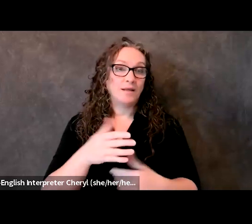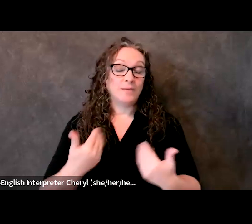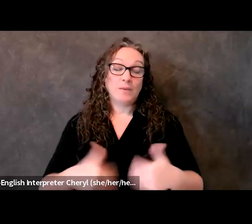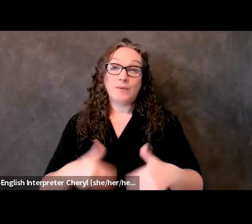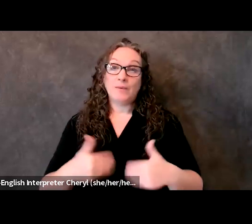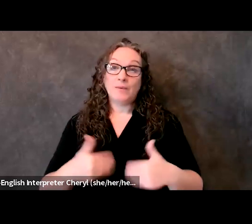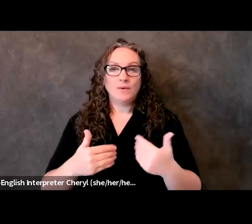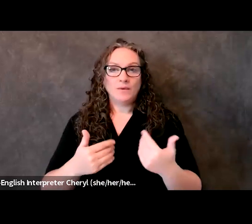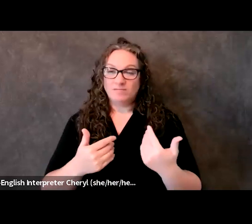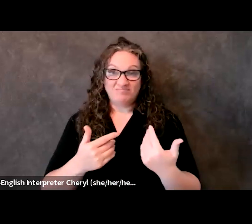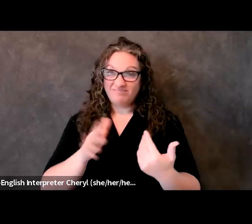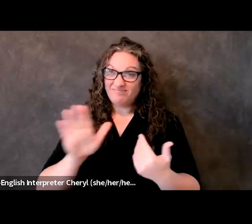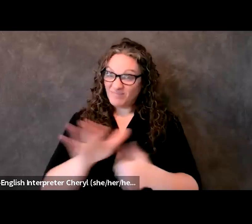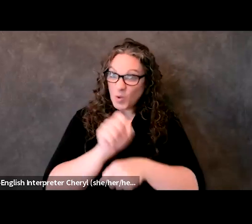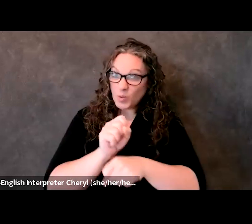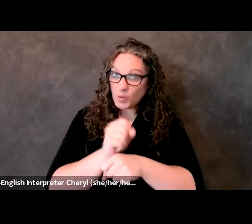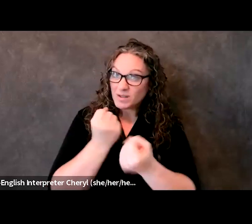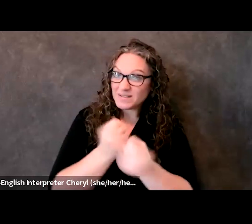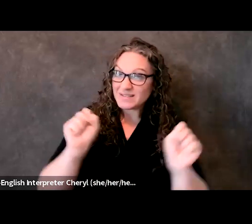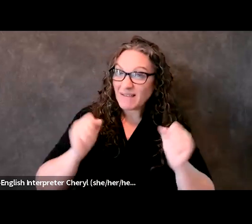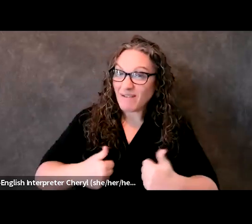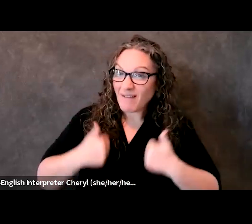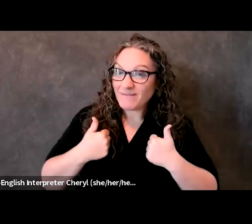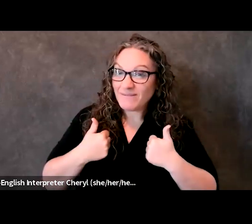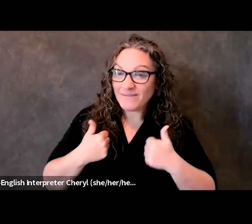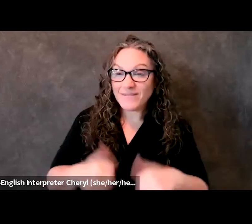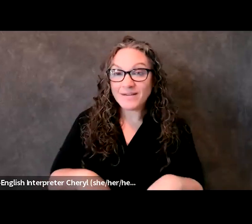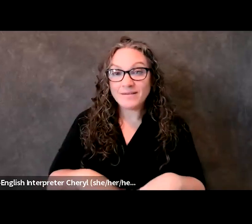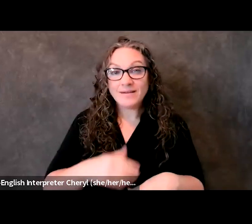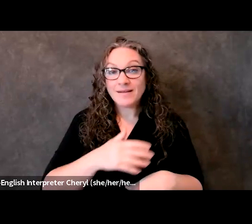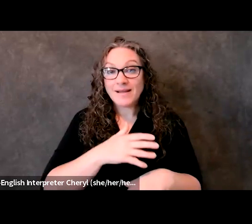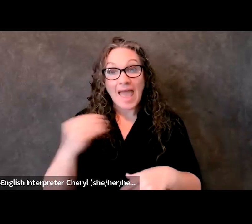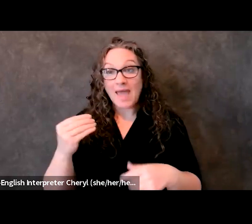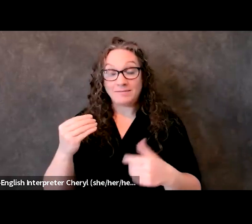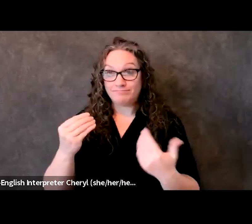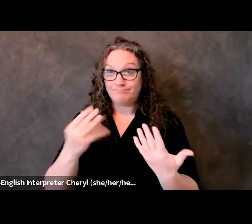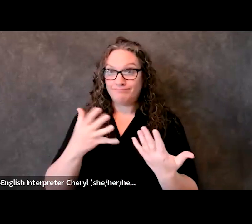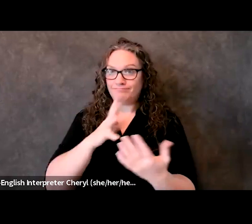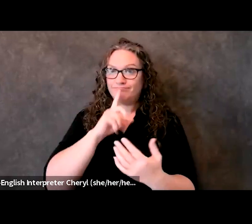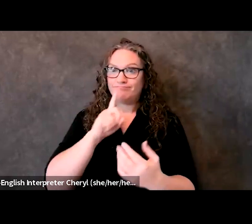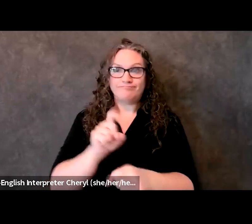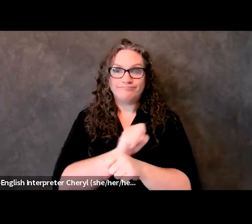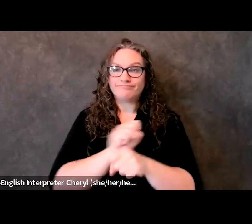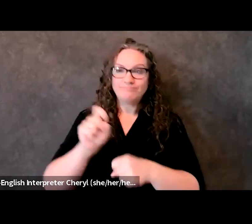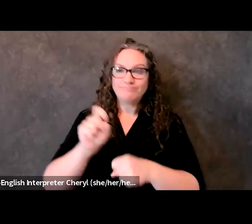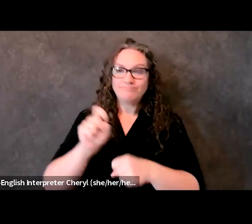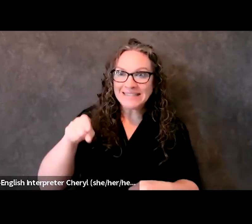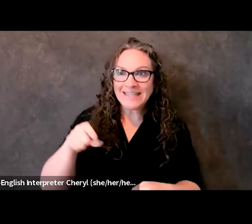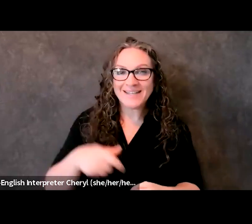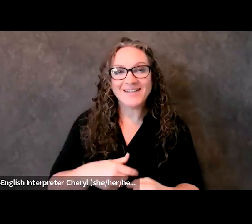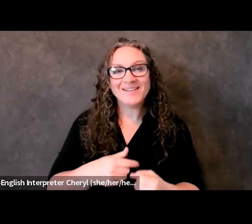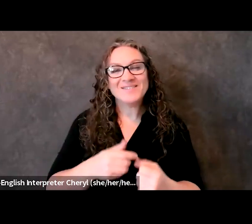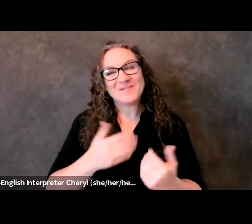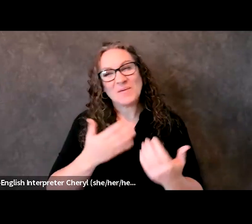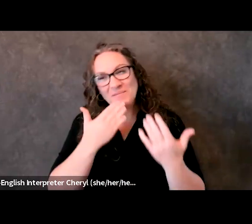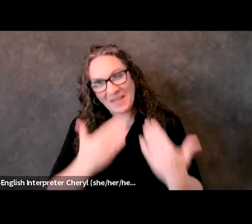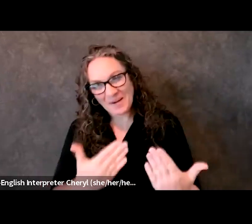life-saving work. And quite frankly, it's long overdue. So with that, I just want to thank